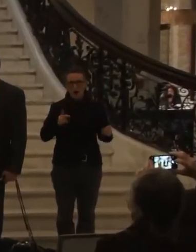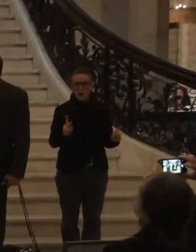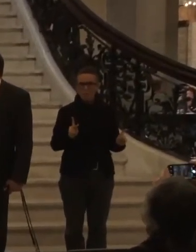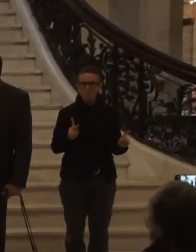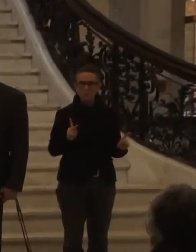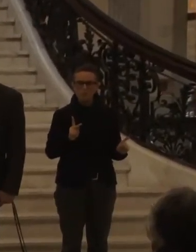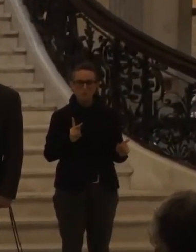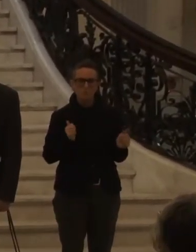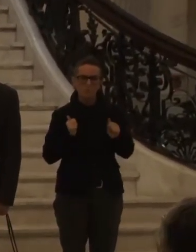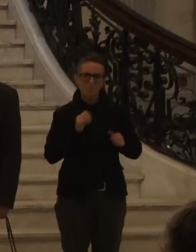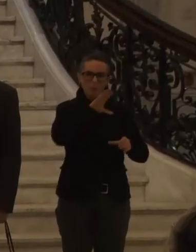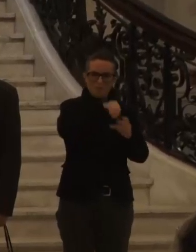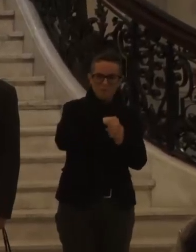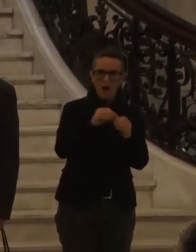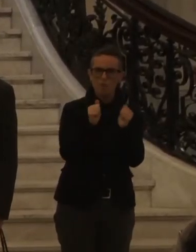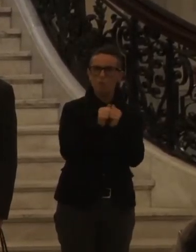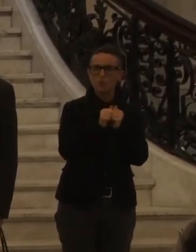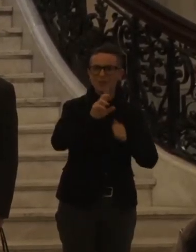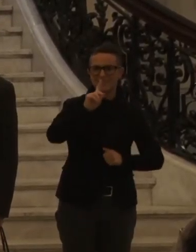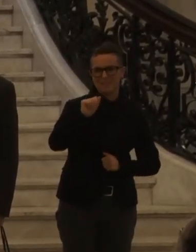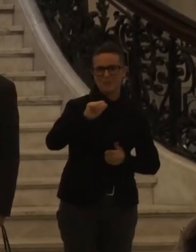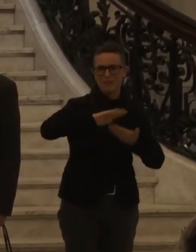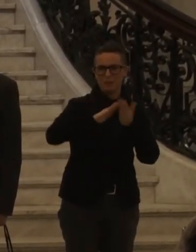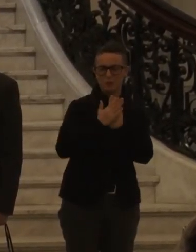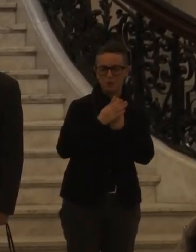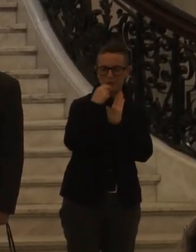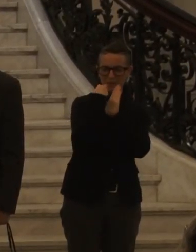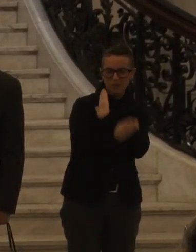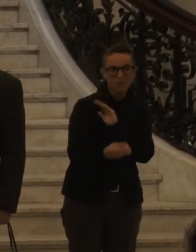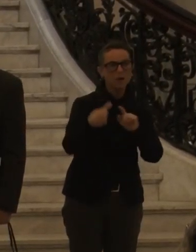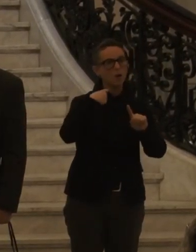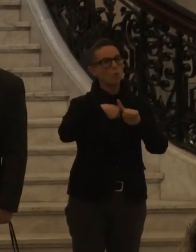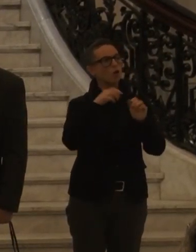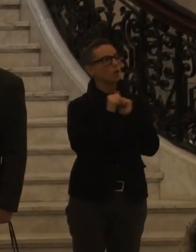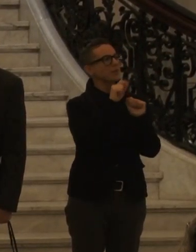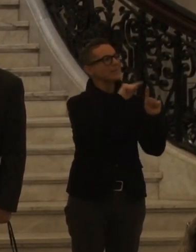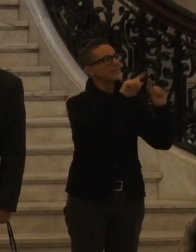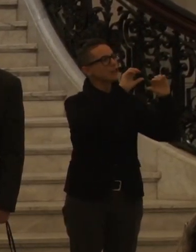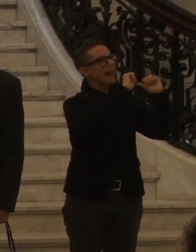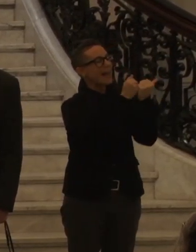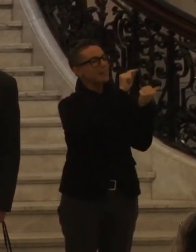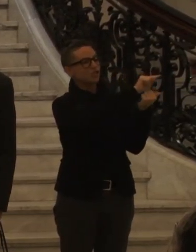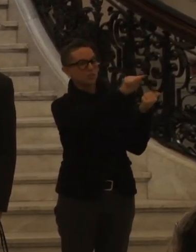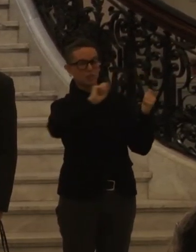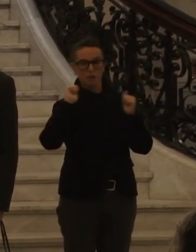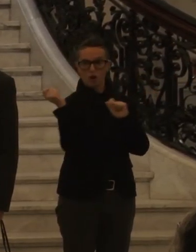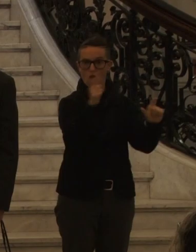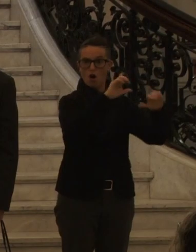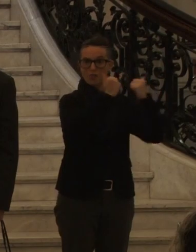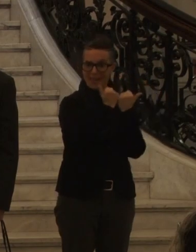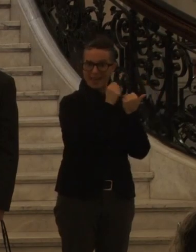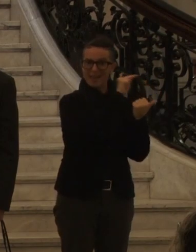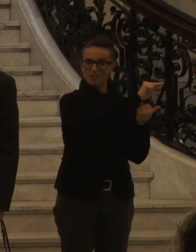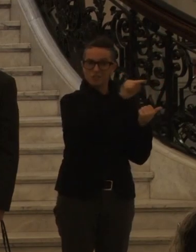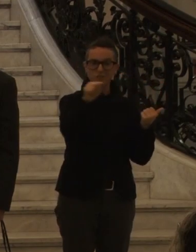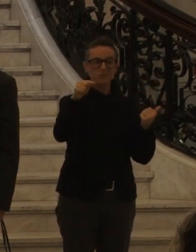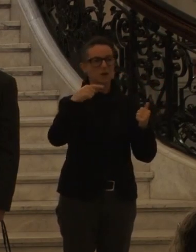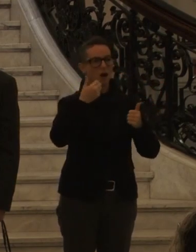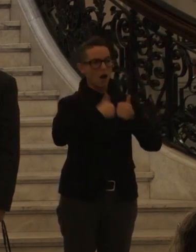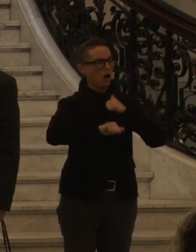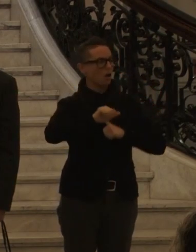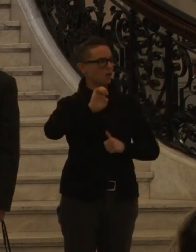more involved with the disability community and to work with the agencies, all of the agencies under Health and